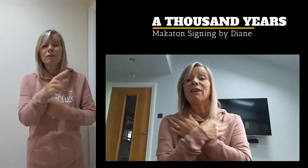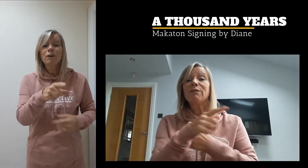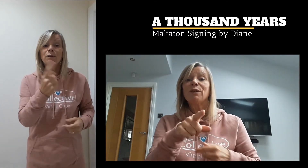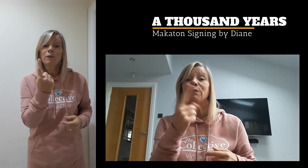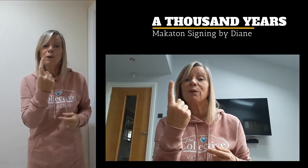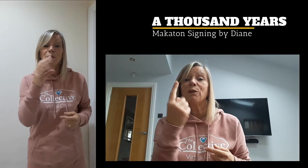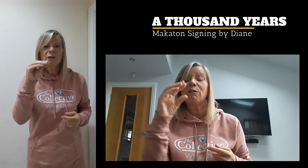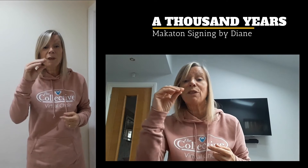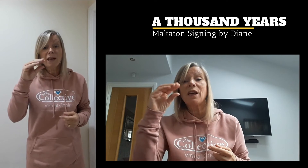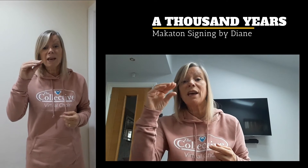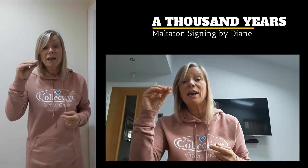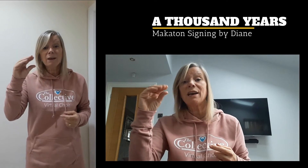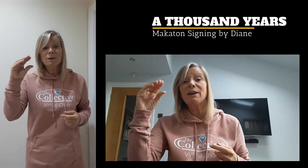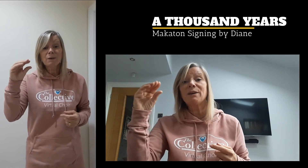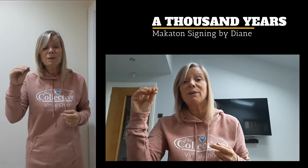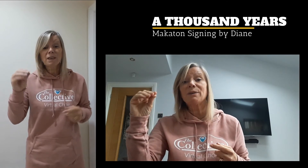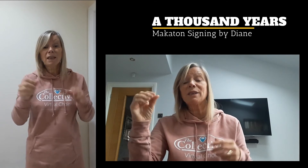thousand years. I love you for a